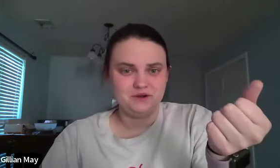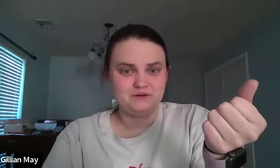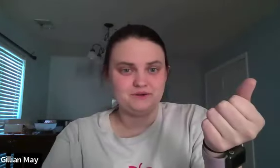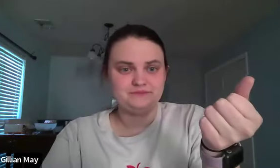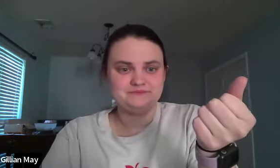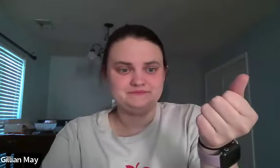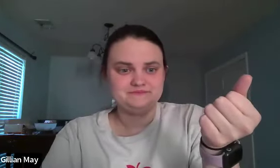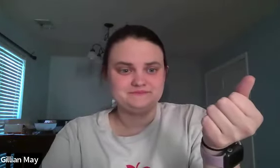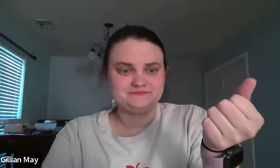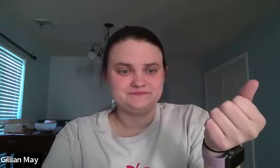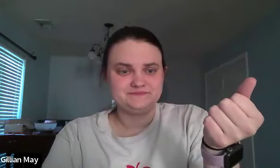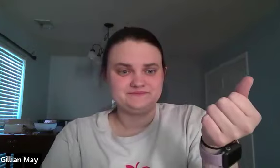Tomorrow.